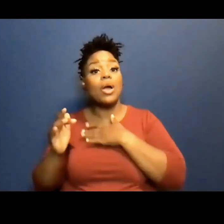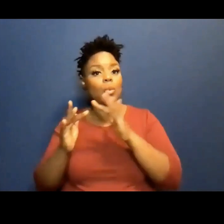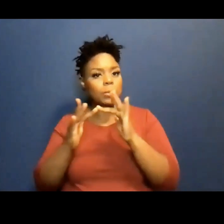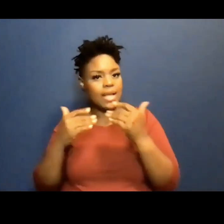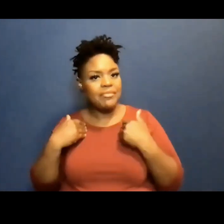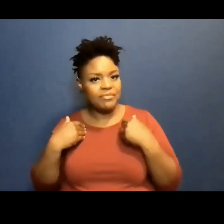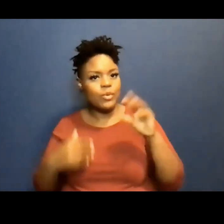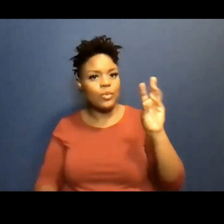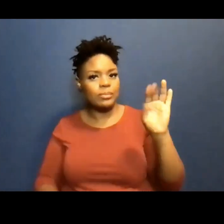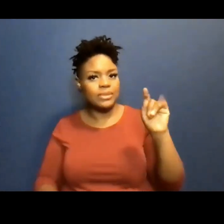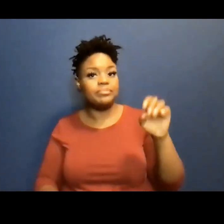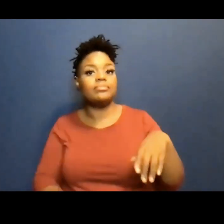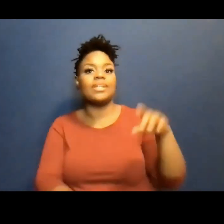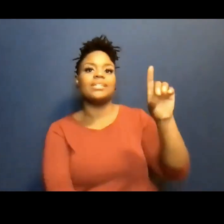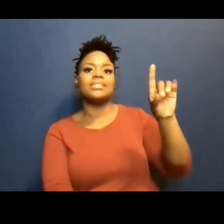Disability Visibility